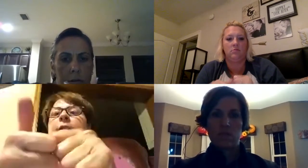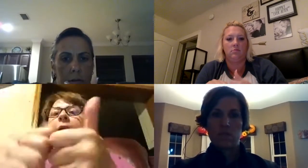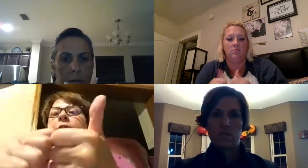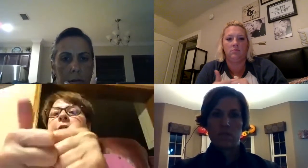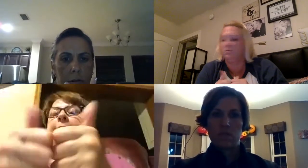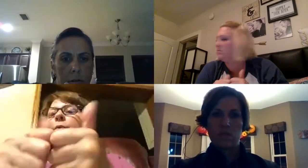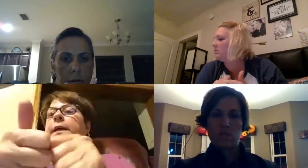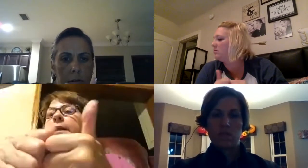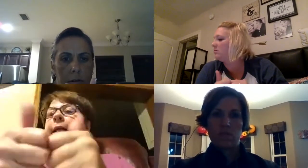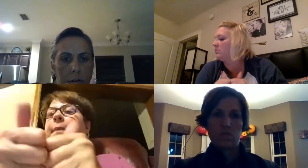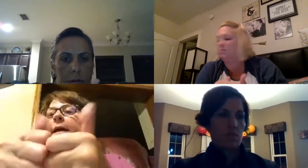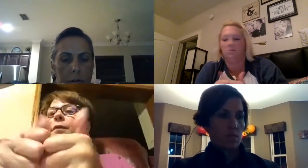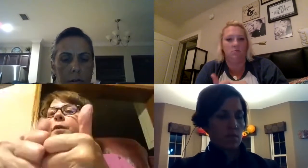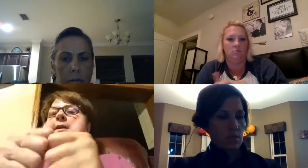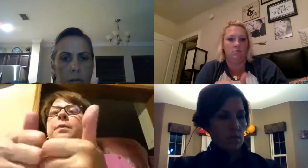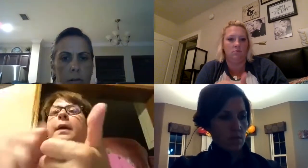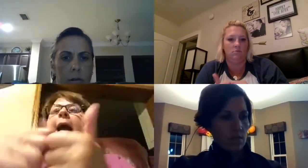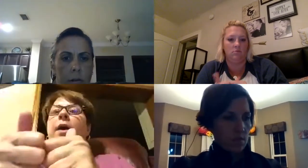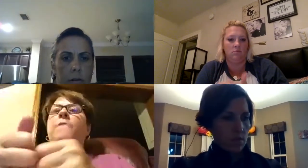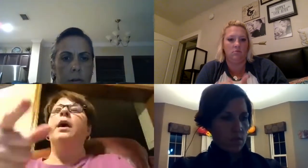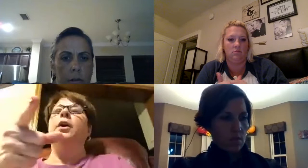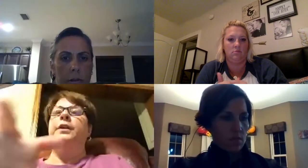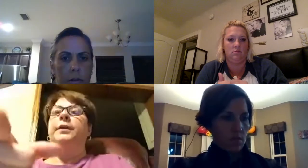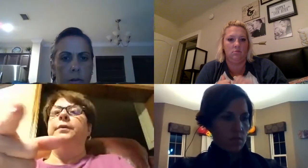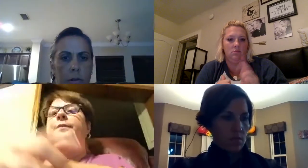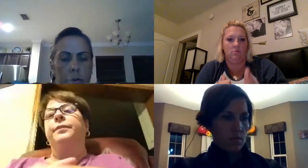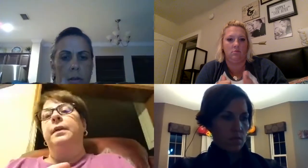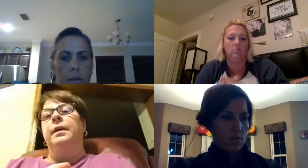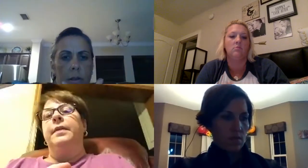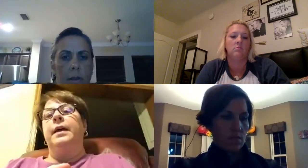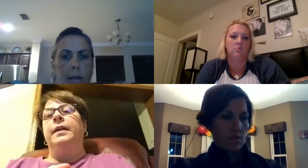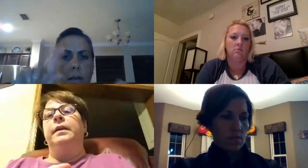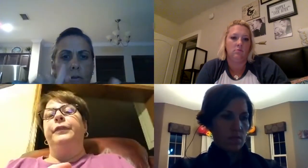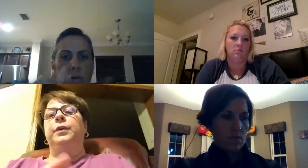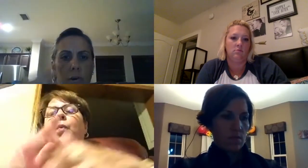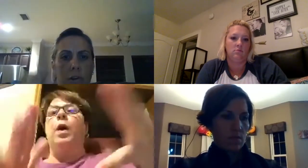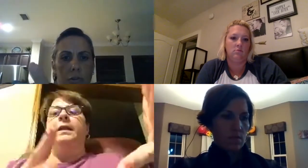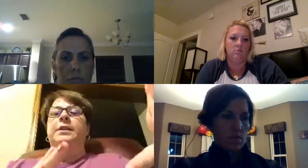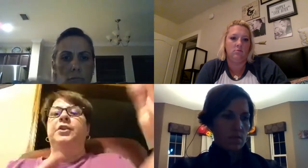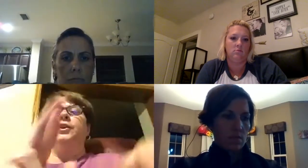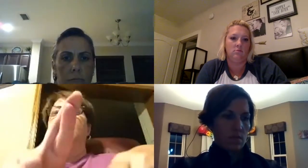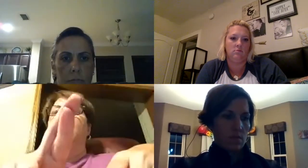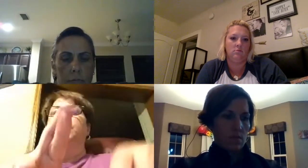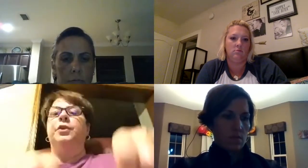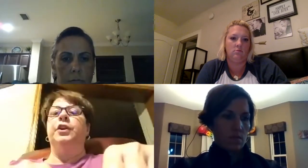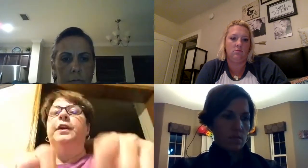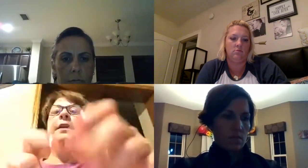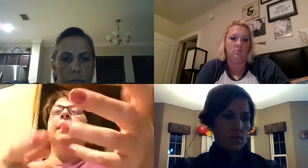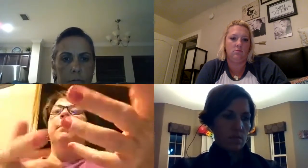you're kind of wiggling it back and forth this way. How are you? And then if you wanted to do your R, you could, but